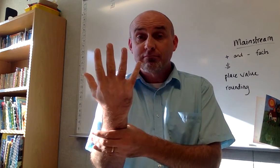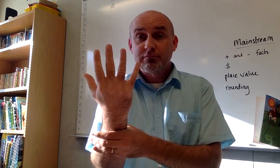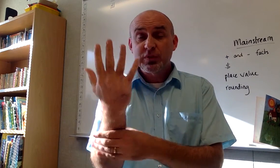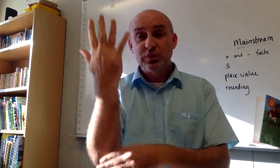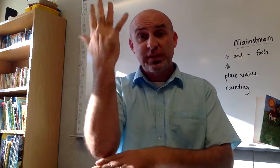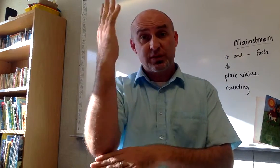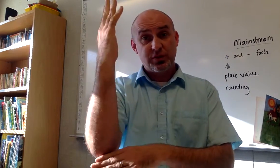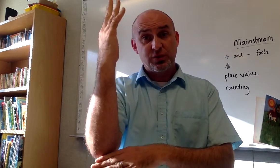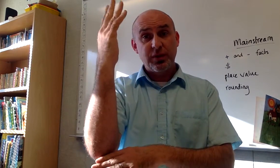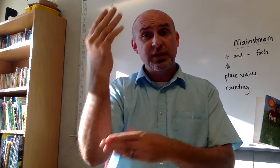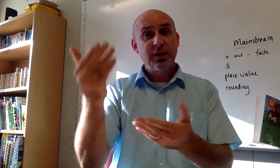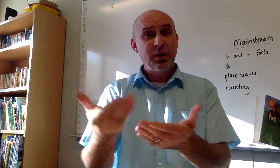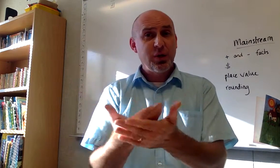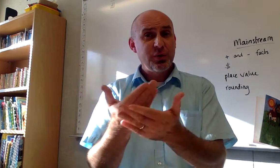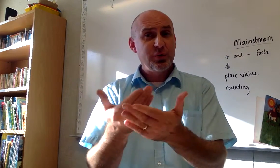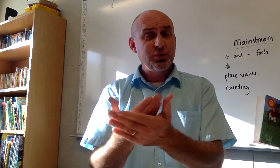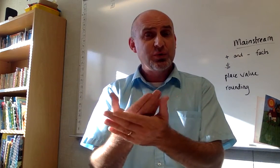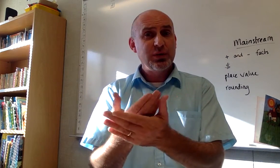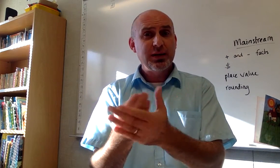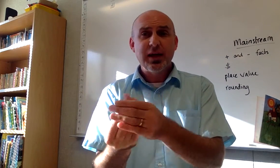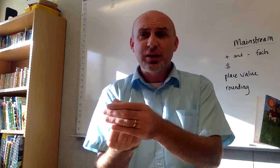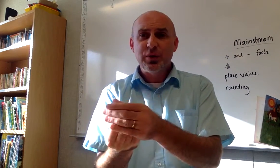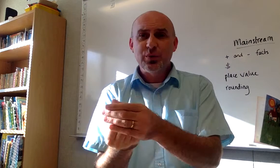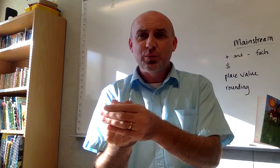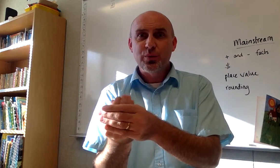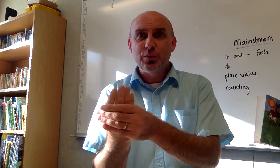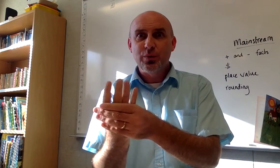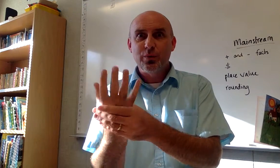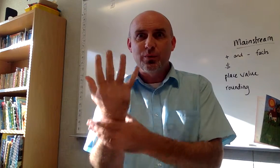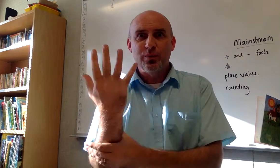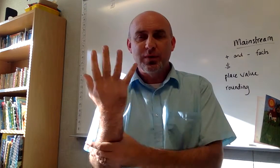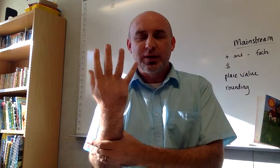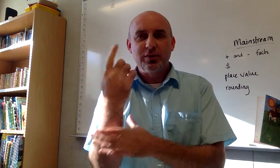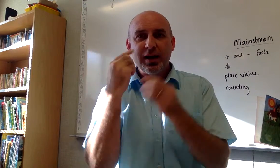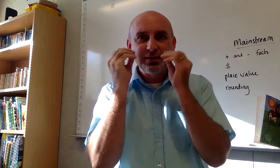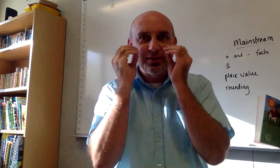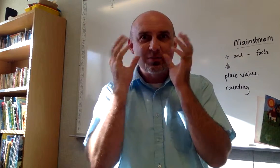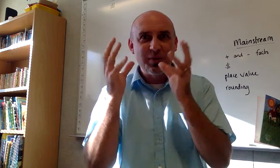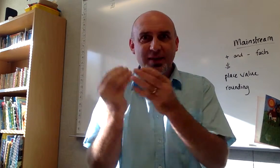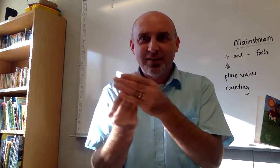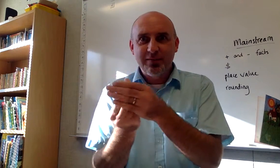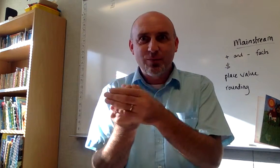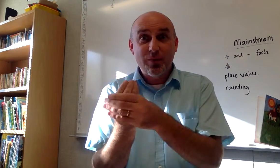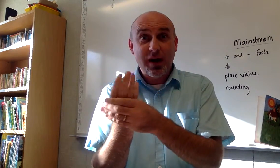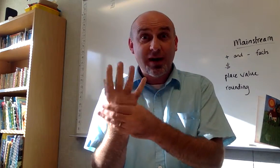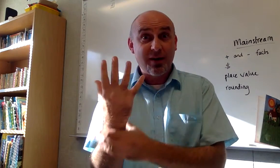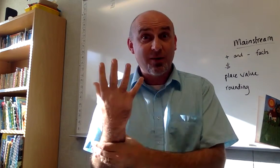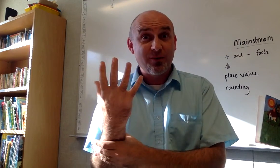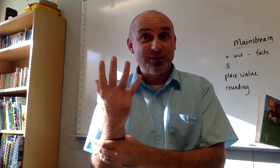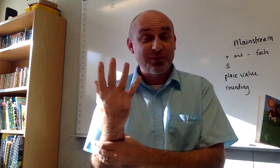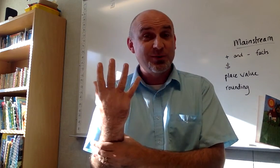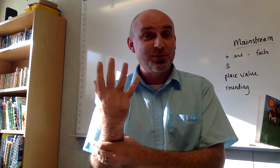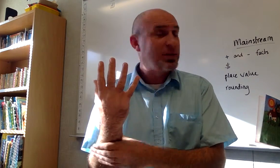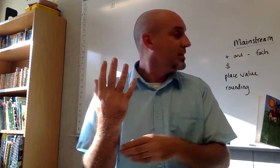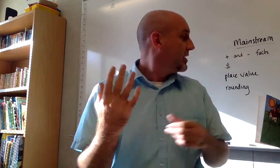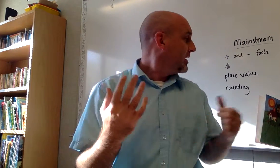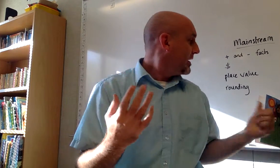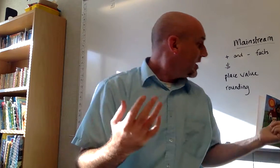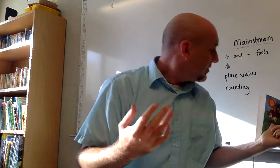so you're saying there's a tree, a new tree, and it grew. Your eyes can get big and wow, it's a new tree. If you